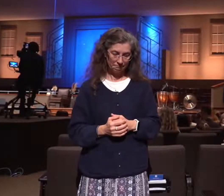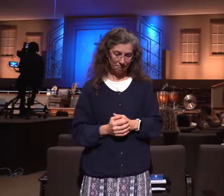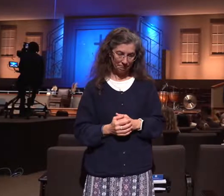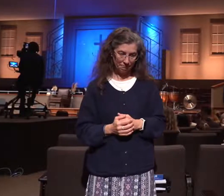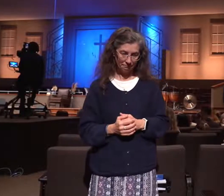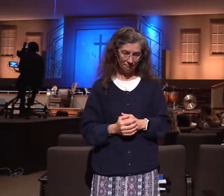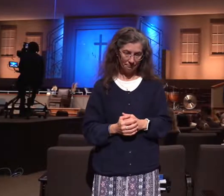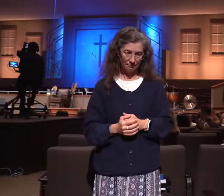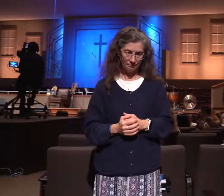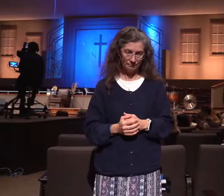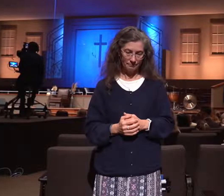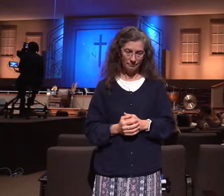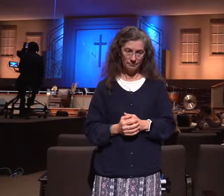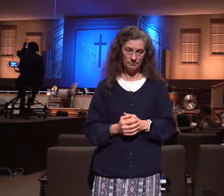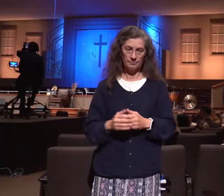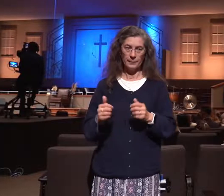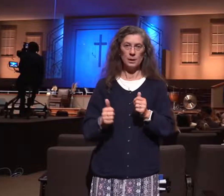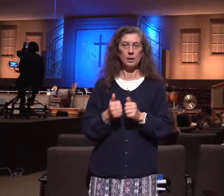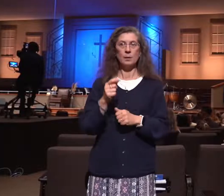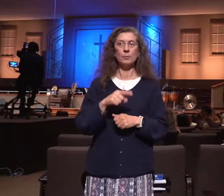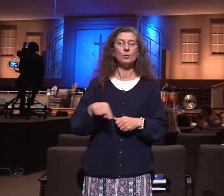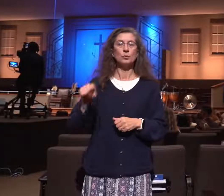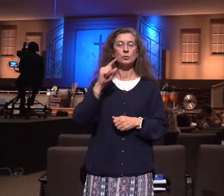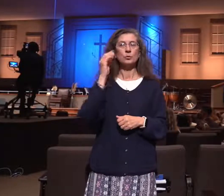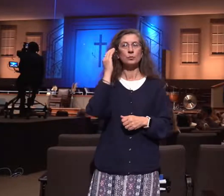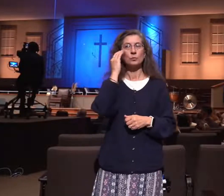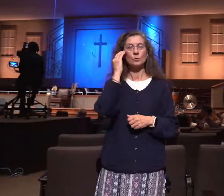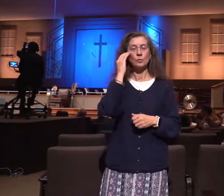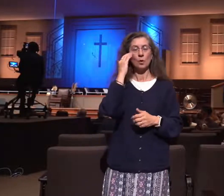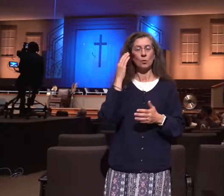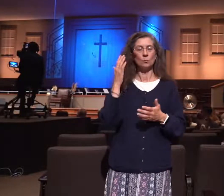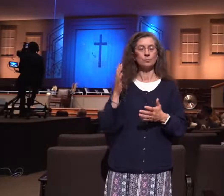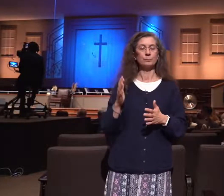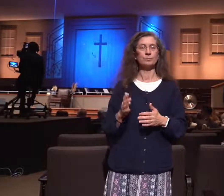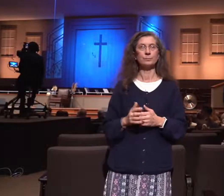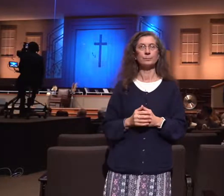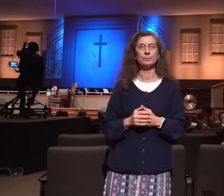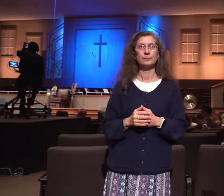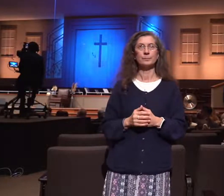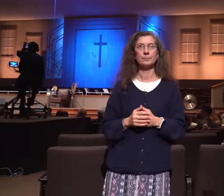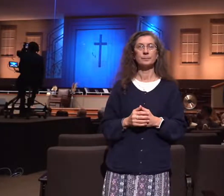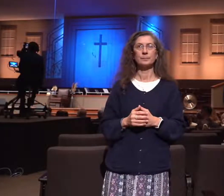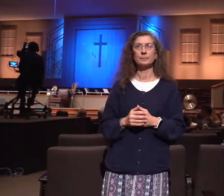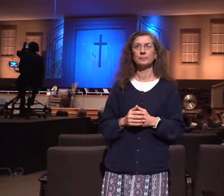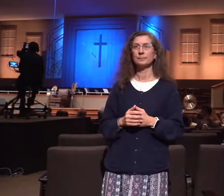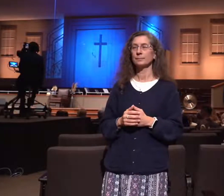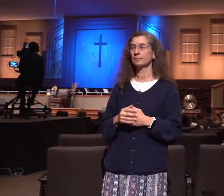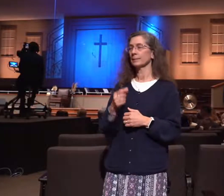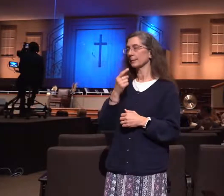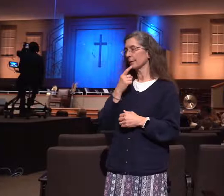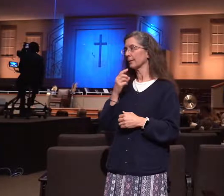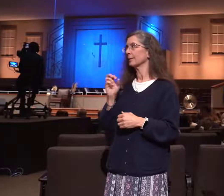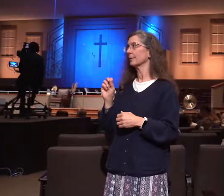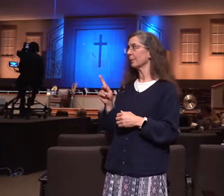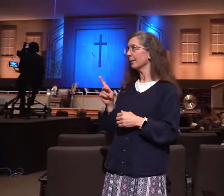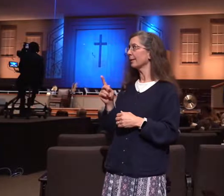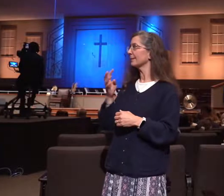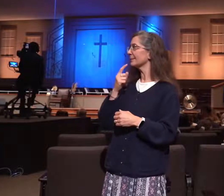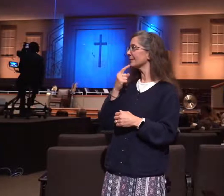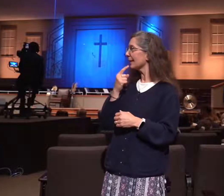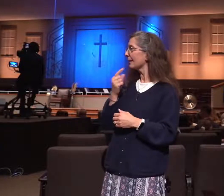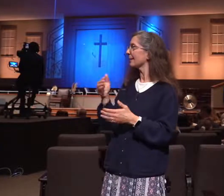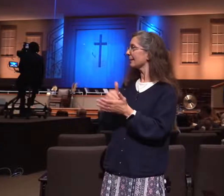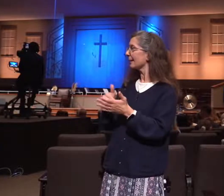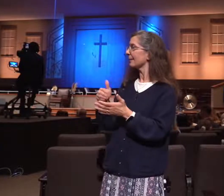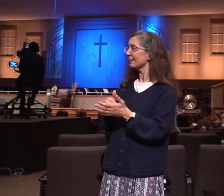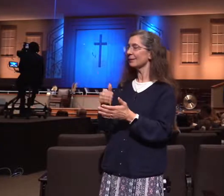most of you people have heard this, okay? You say, well, Don, here he goes again, okay?